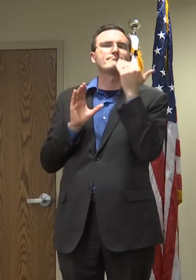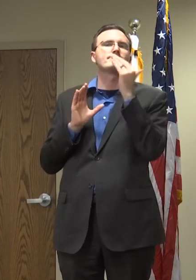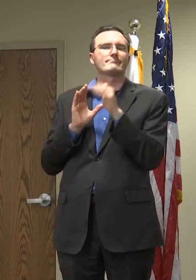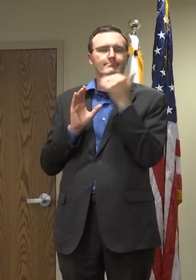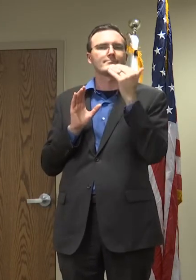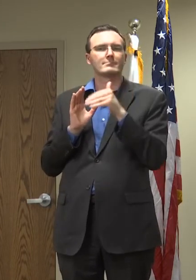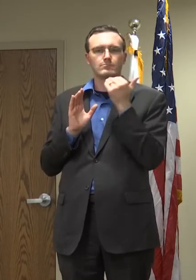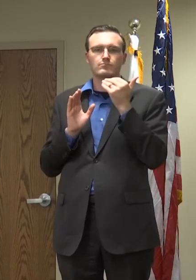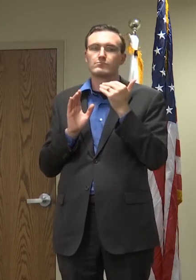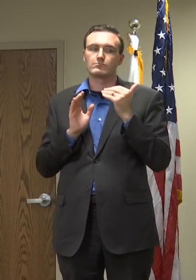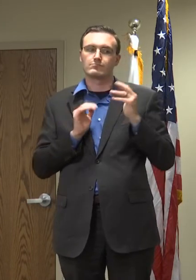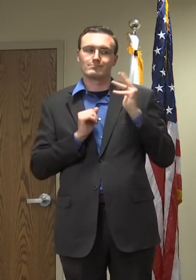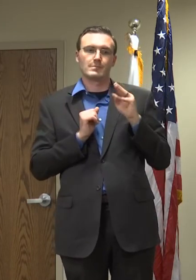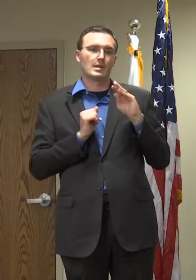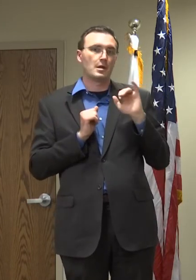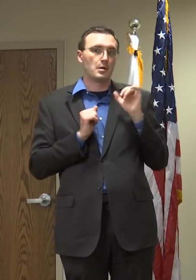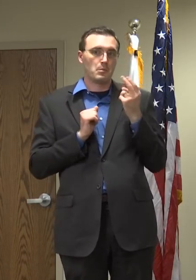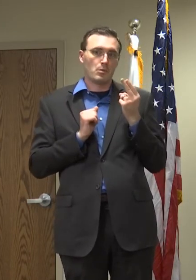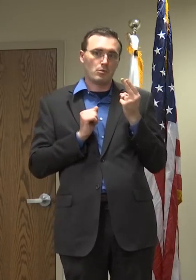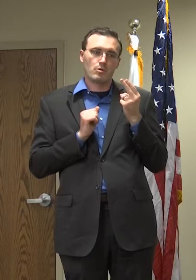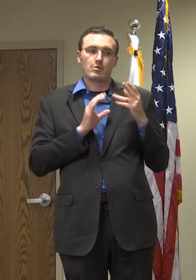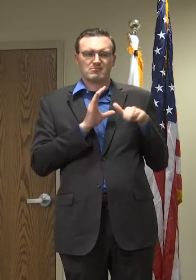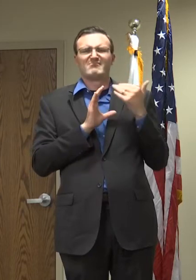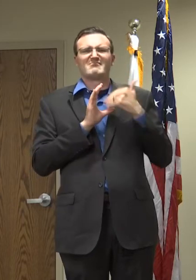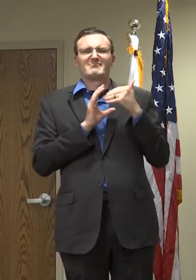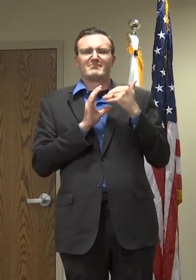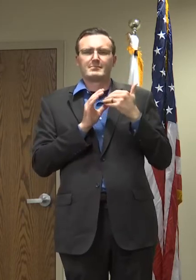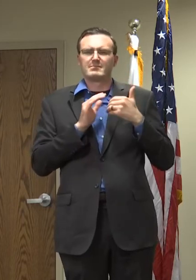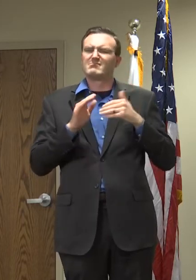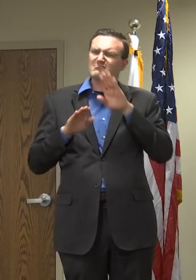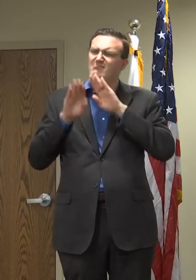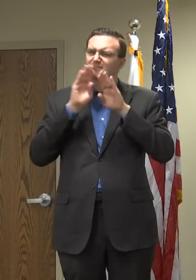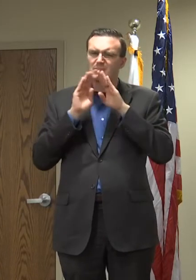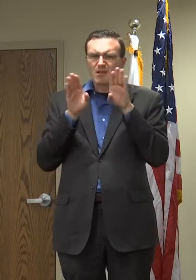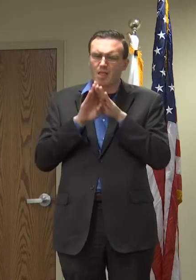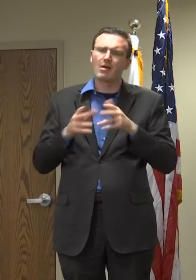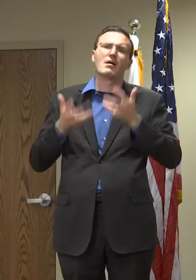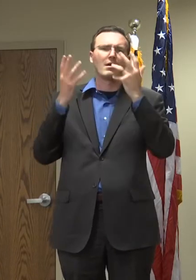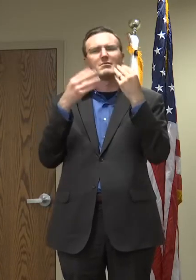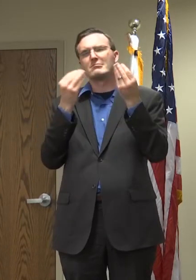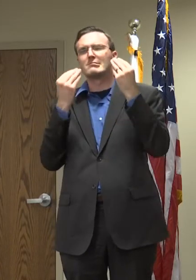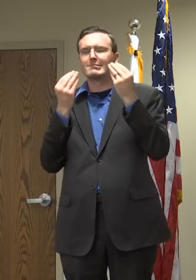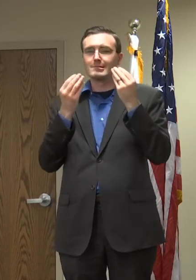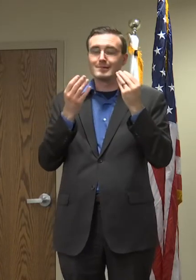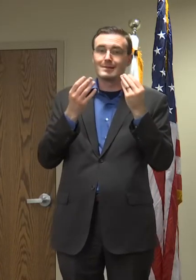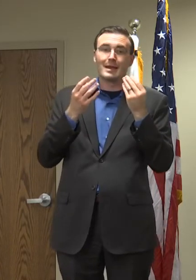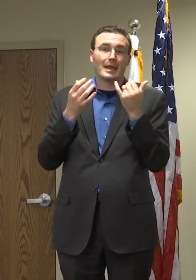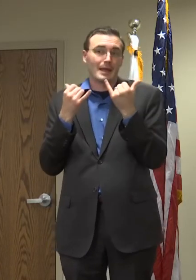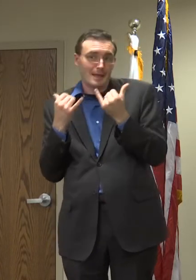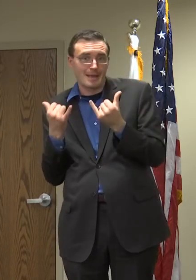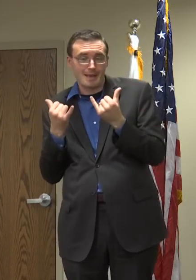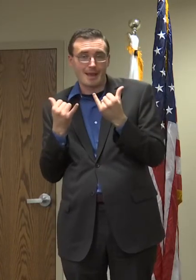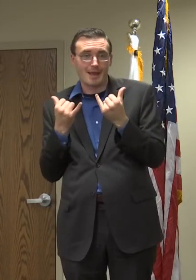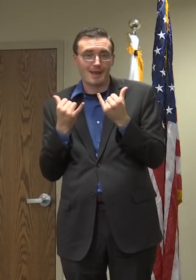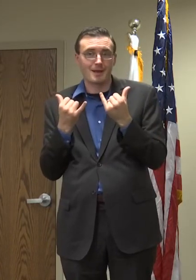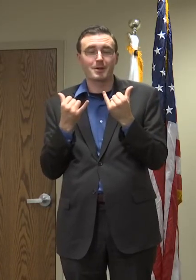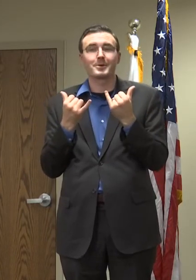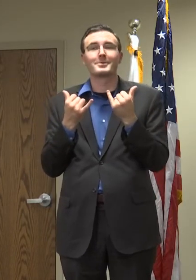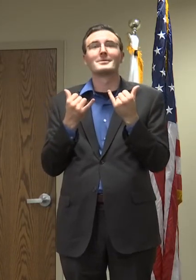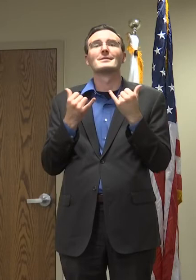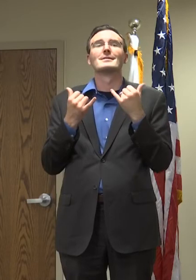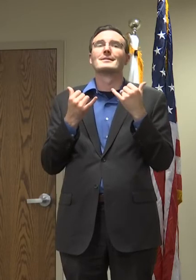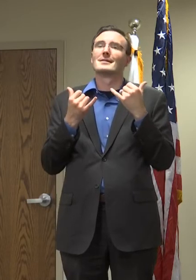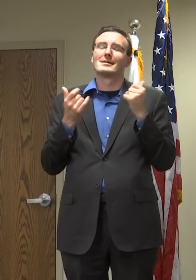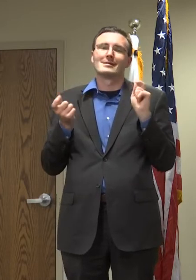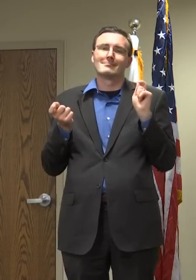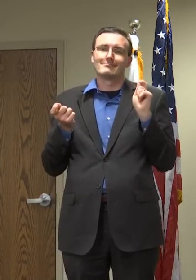things were closed down. Then it became, I will be the most politically correct I can be and say tremendous frustration